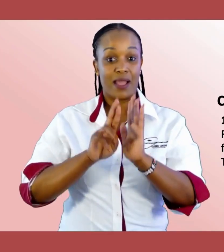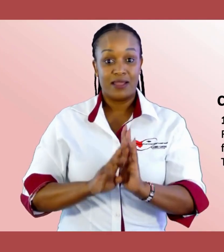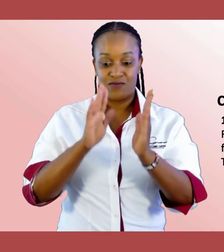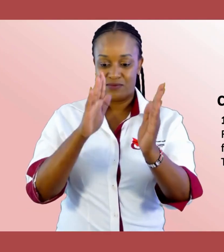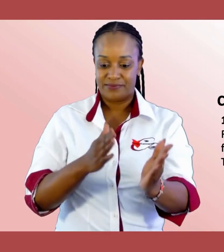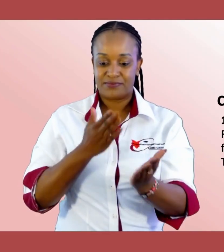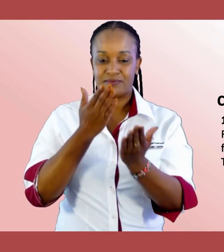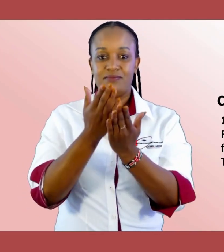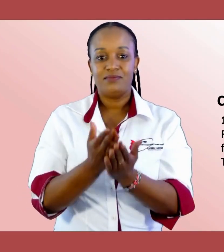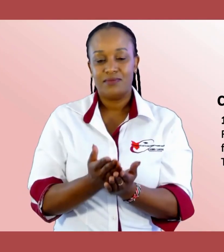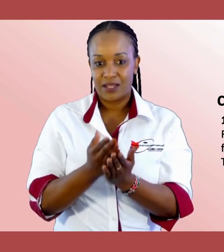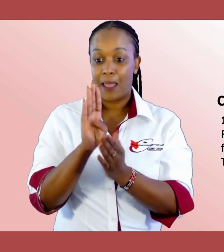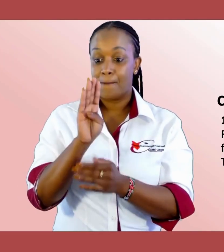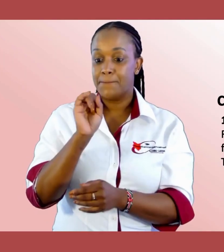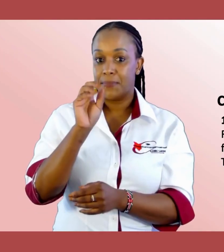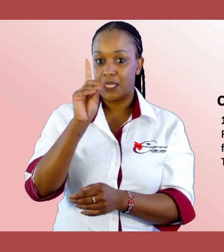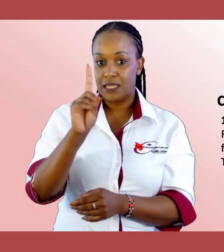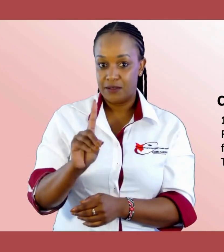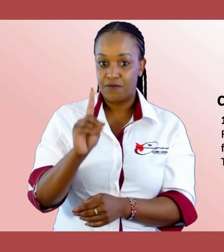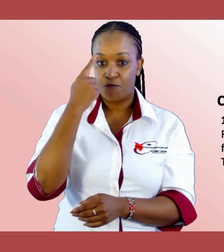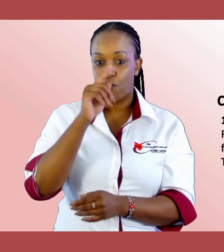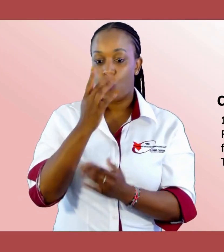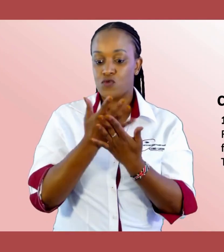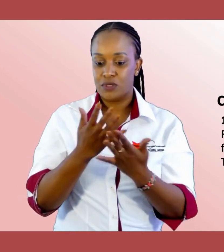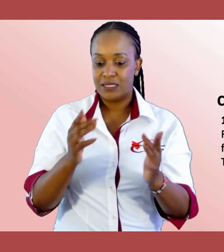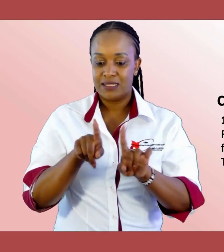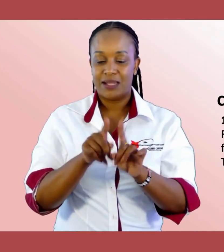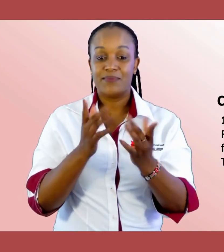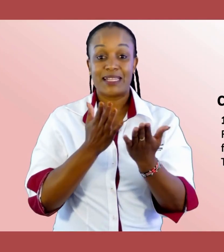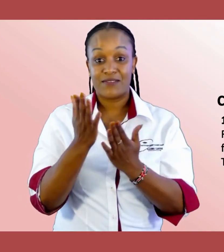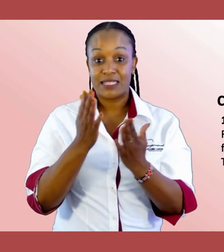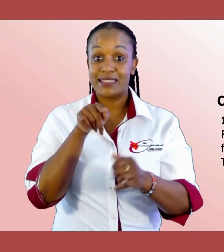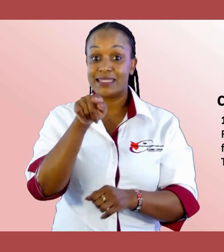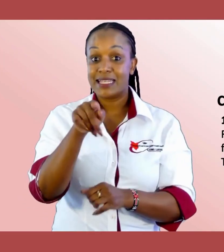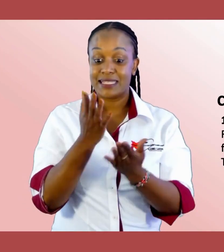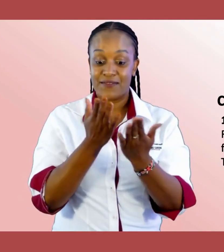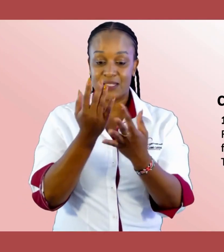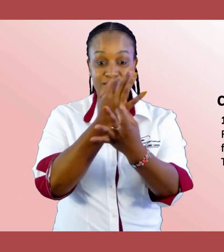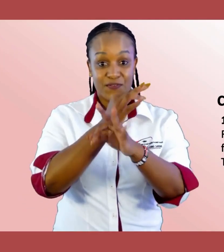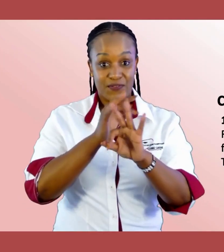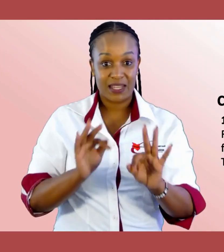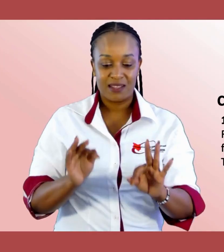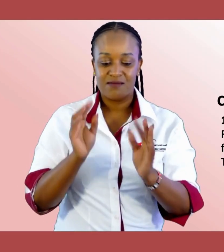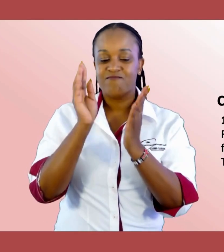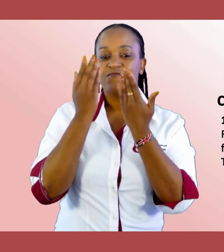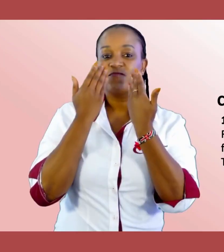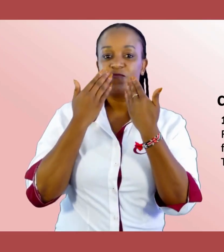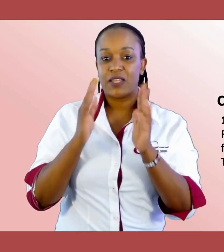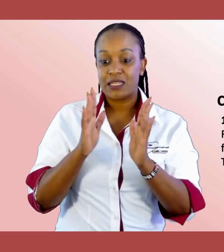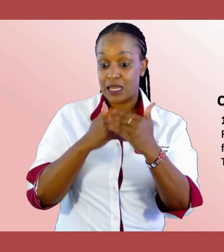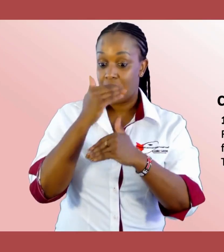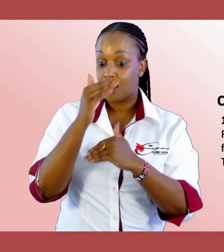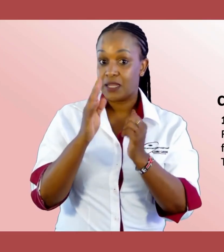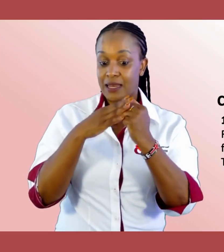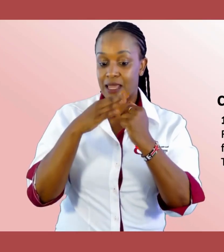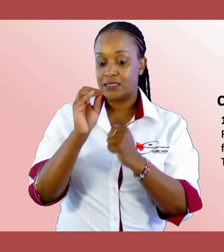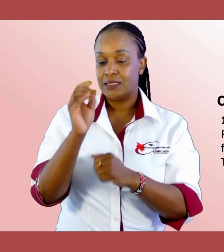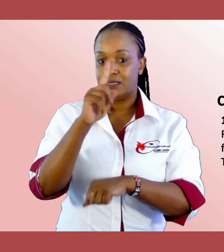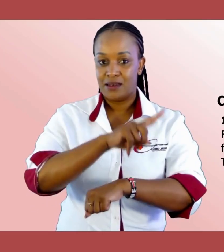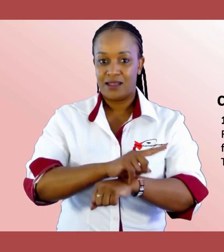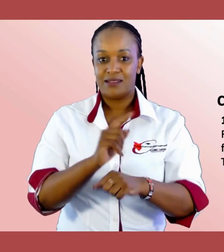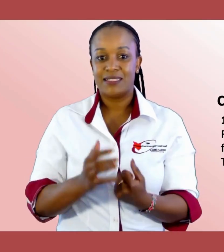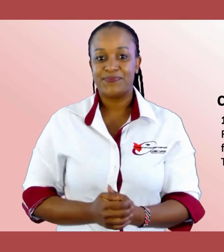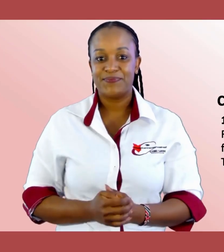required to submit a bid for goods and services. This service is free and is completed within 90